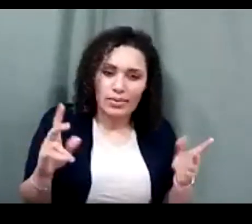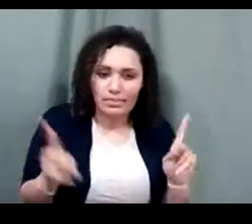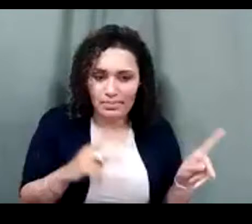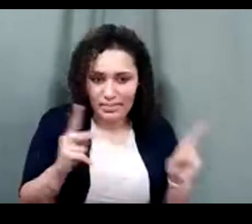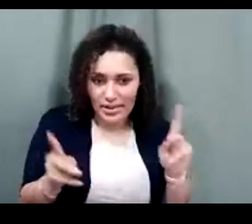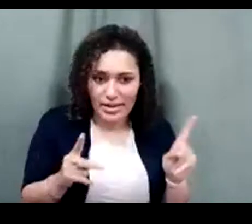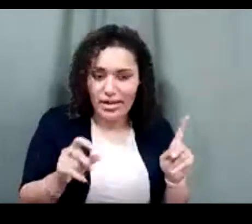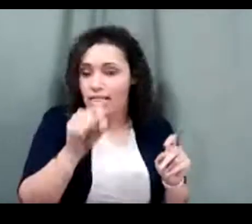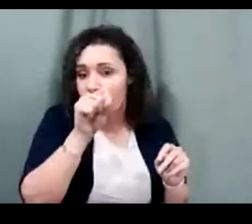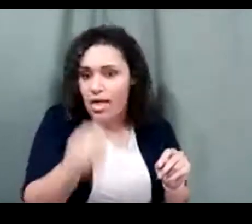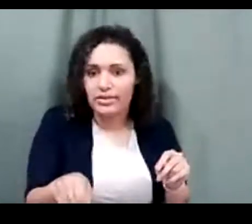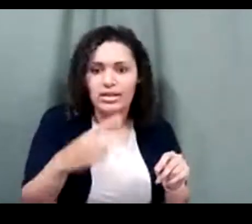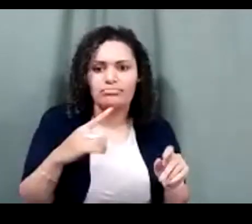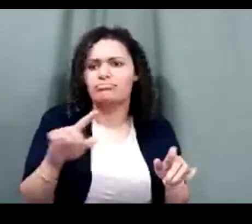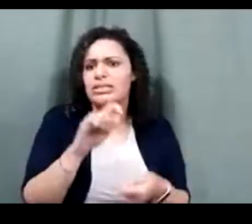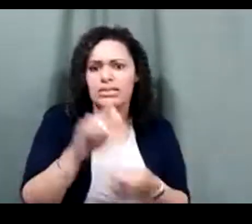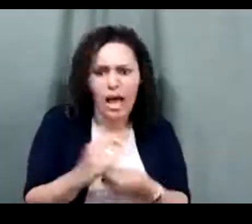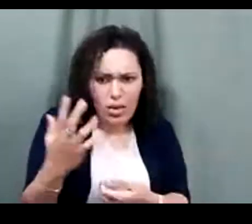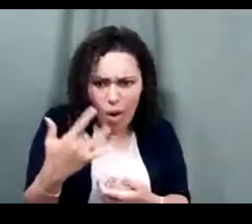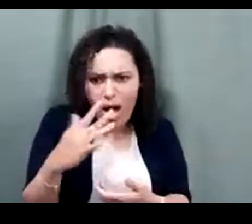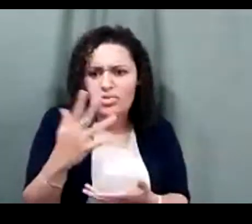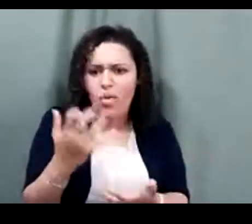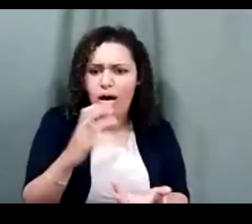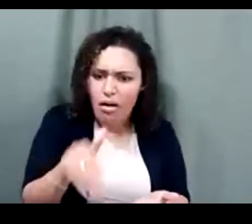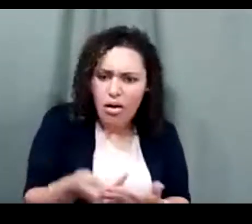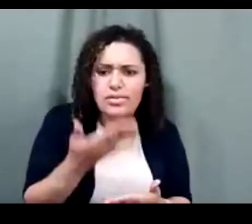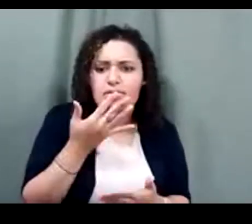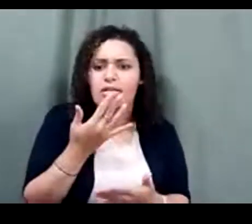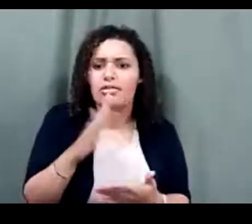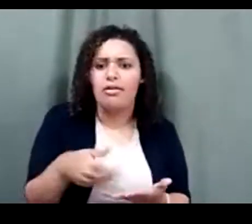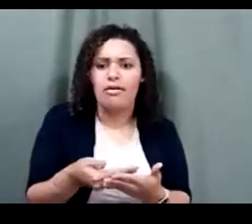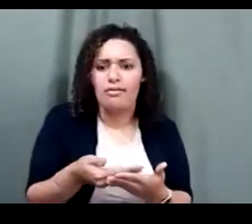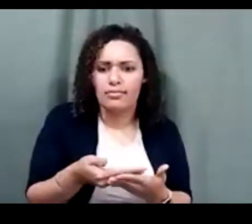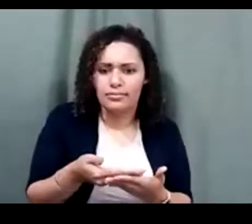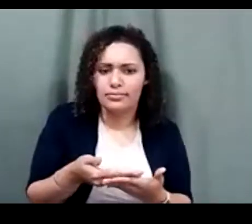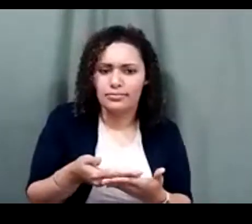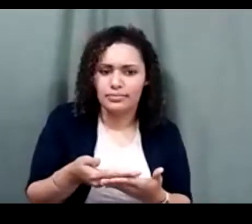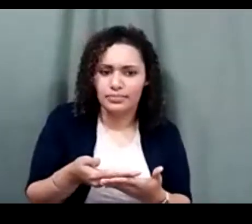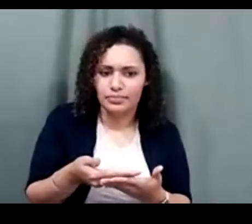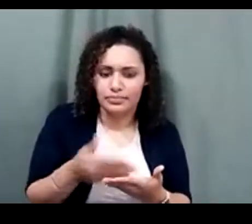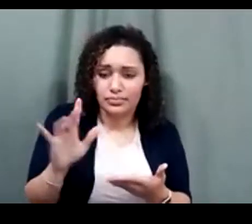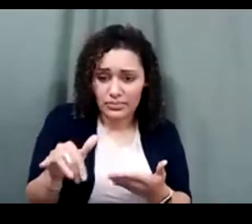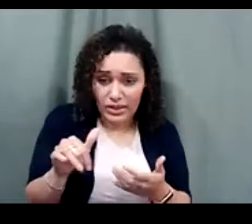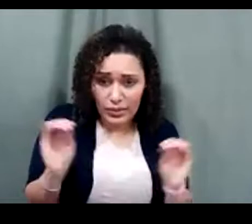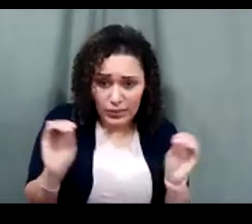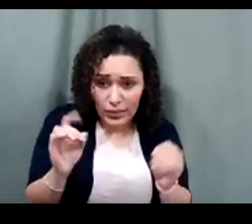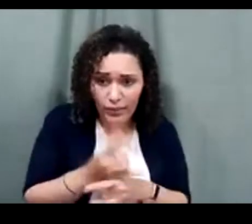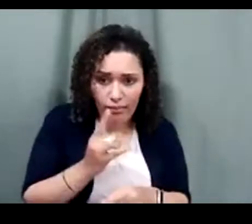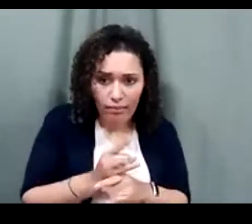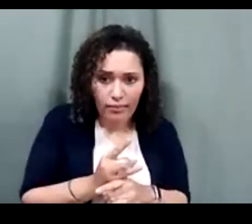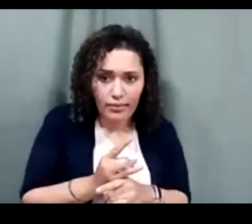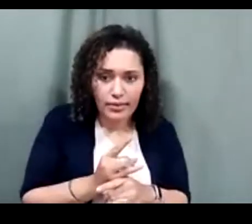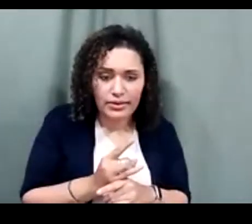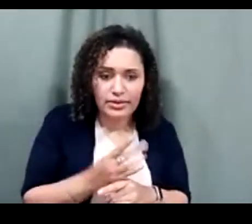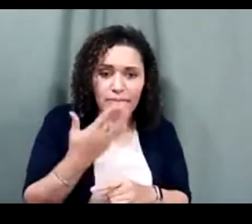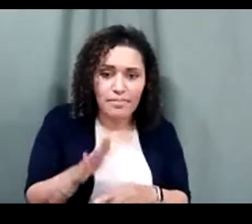it say, yeah, that's exactly why you do it. You want to get all your color. You want to do all that with no alcohol to get the